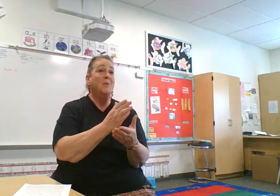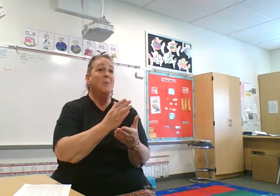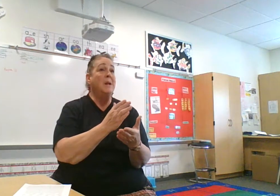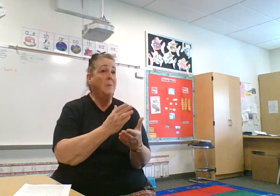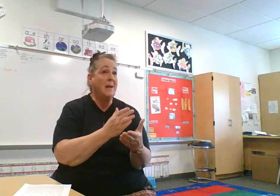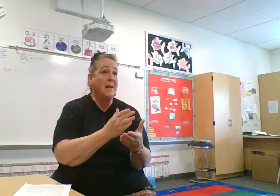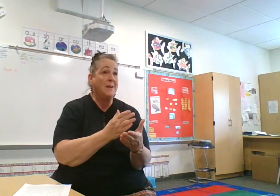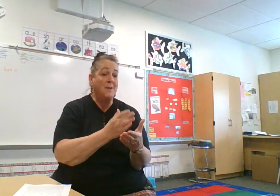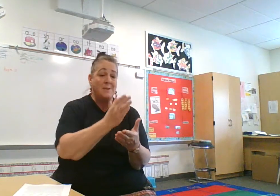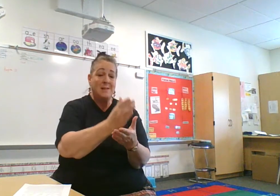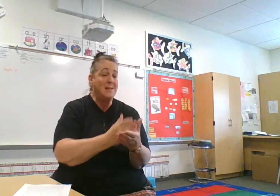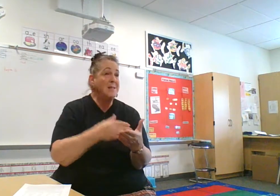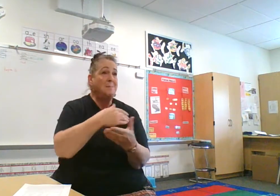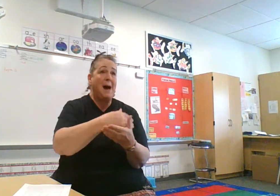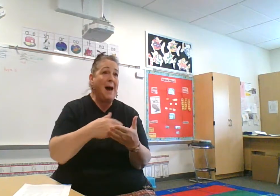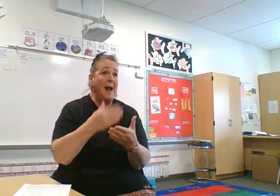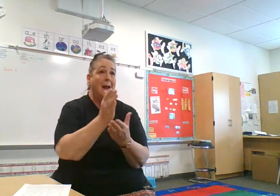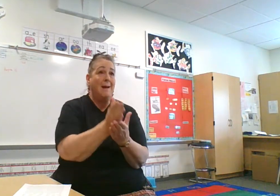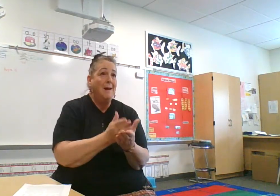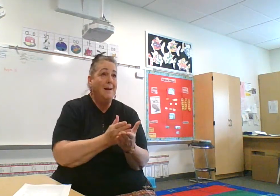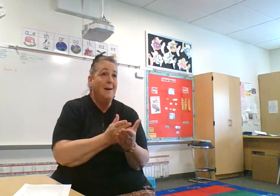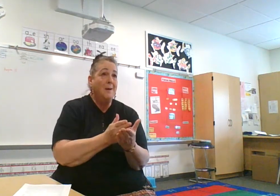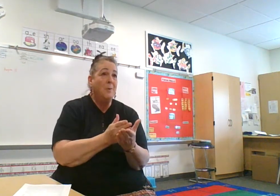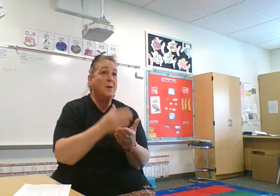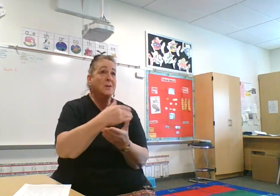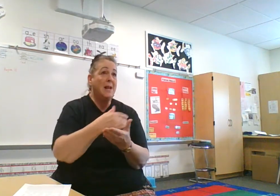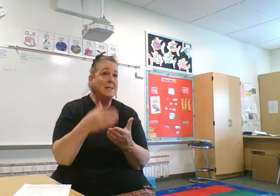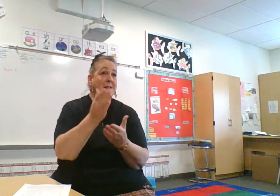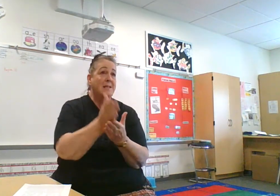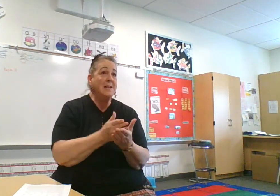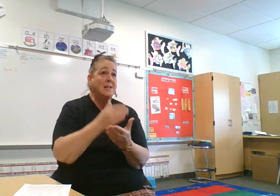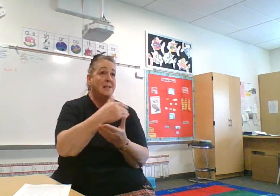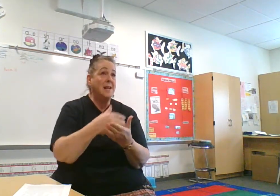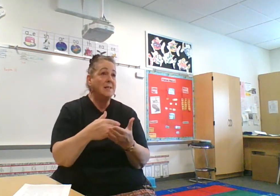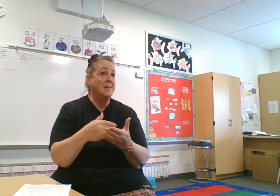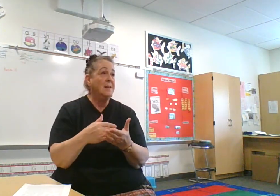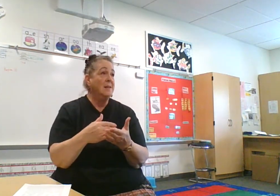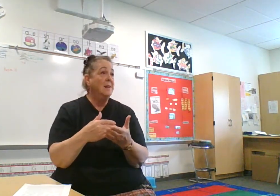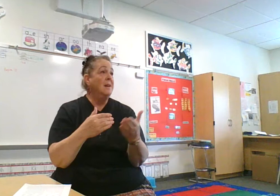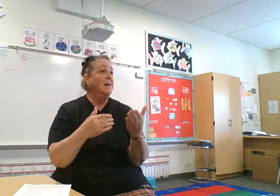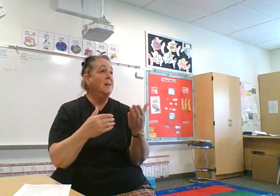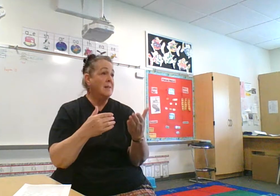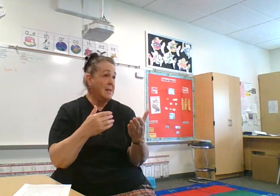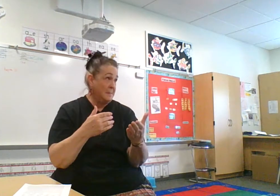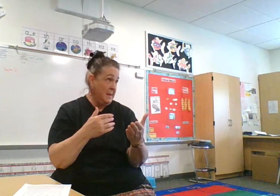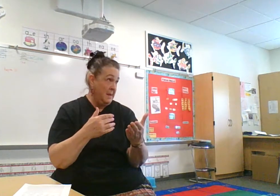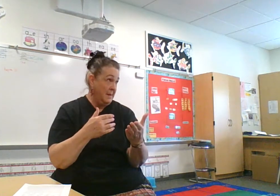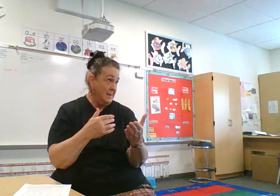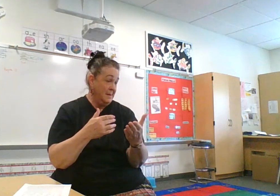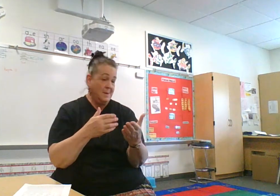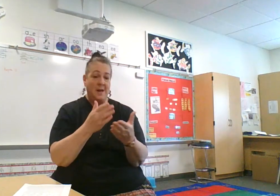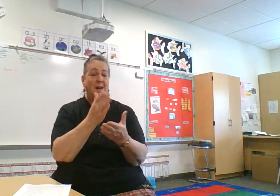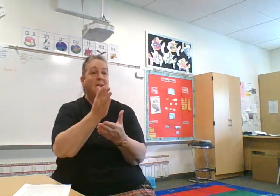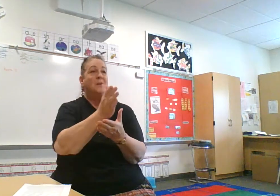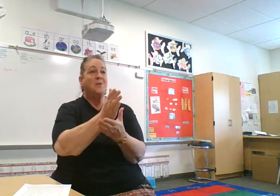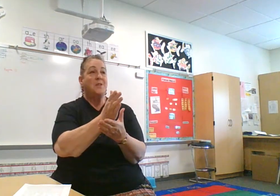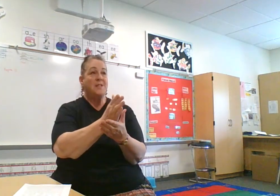really want to get confused, this is pie. Where you slice it, slice it, slice it. That's pie. Okay. This is